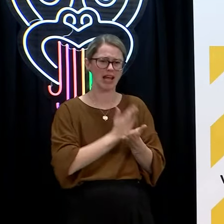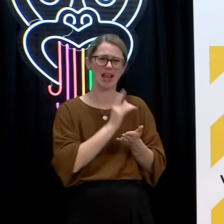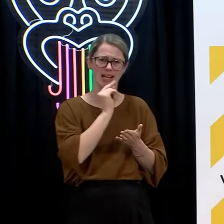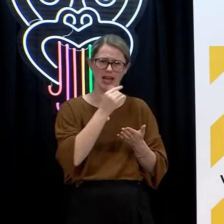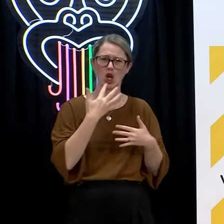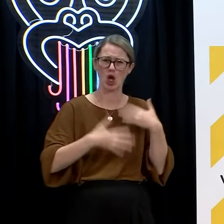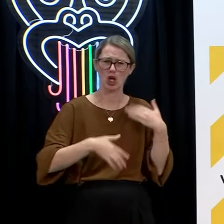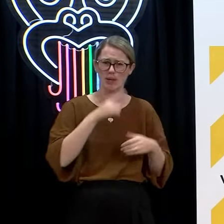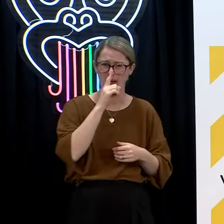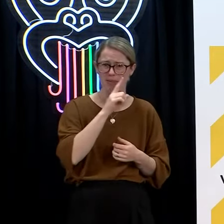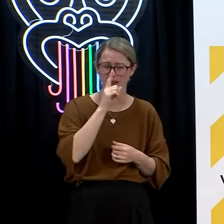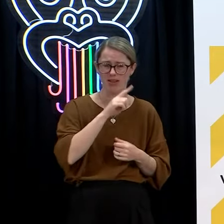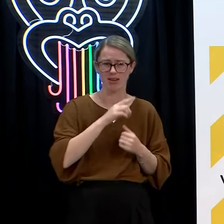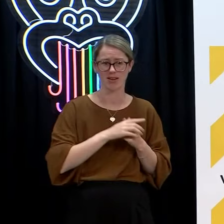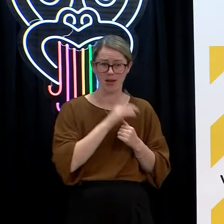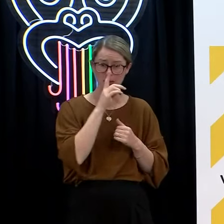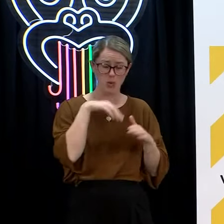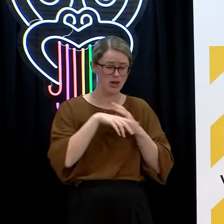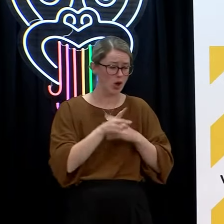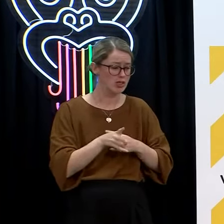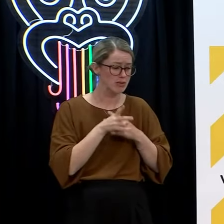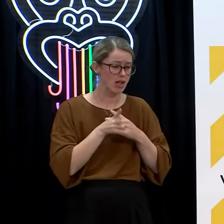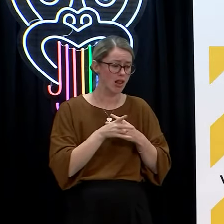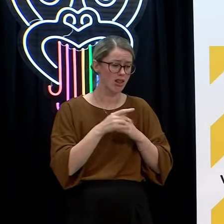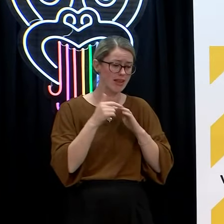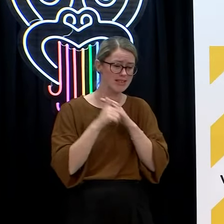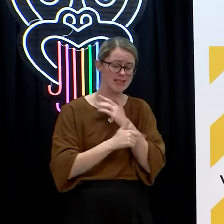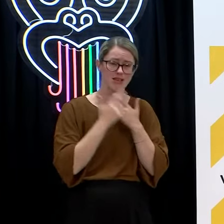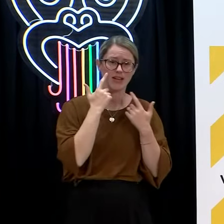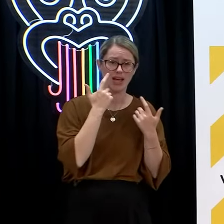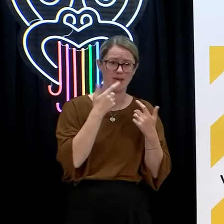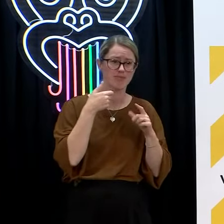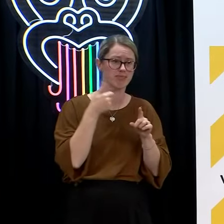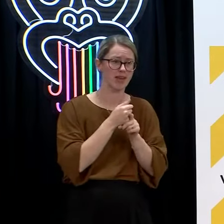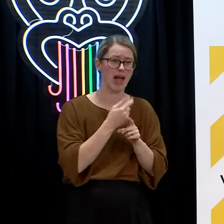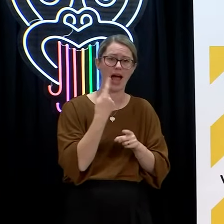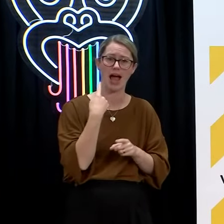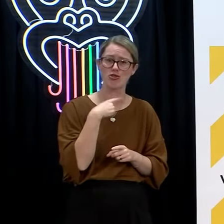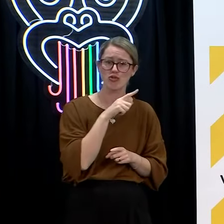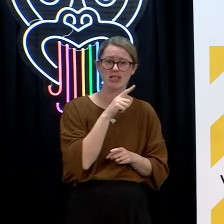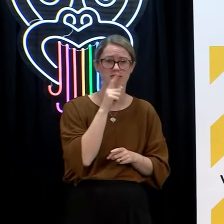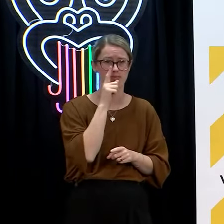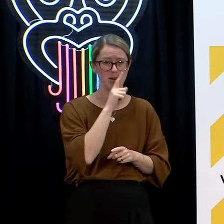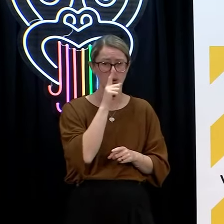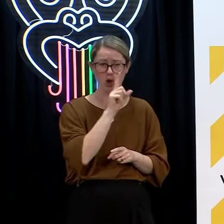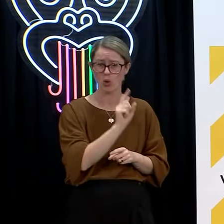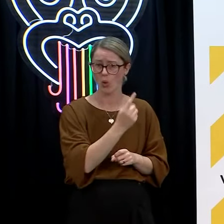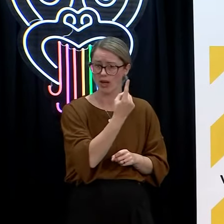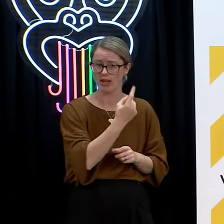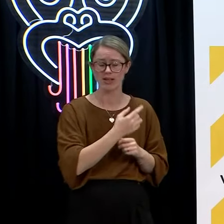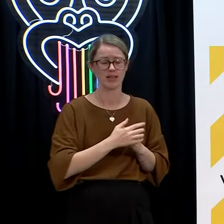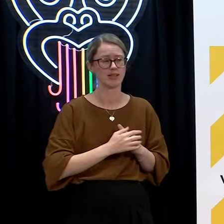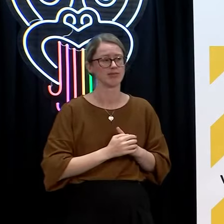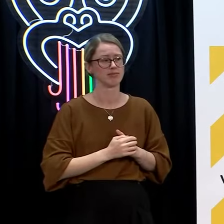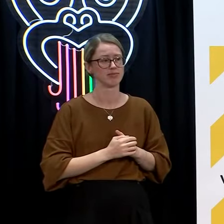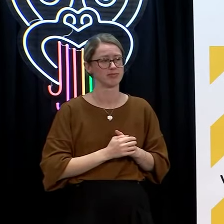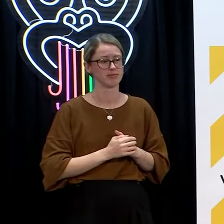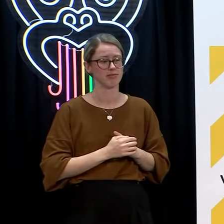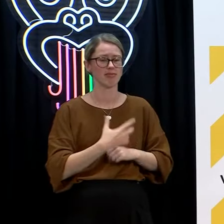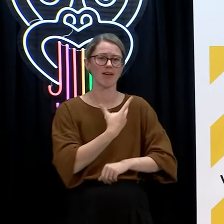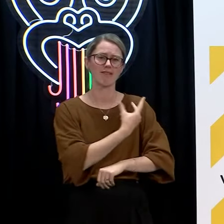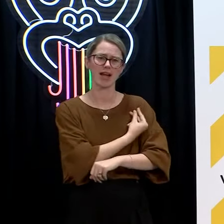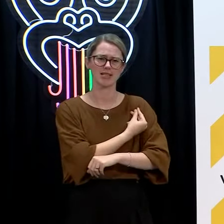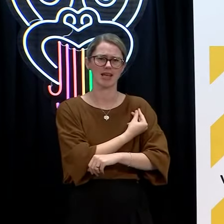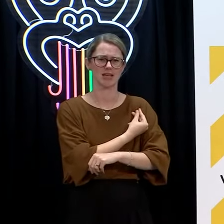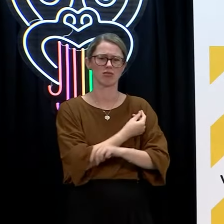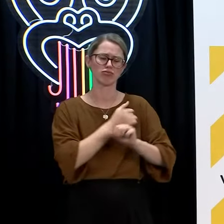harmful. And it has had people in hospital and people in intensive care. It has affected hundreds of people in Auckland. the vaccine is